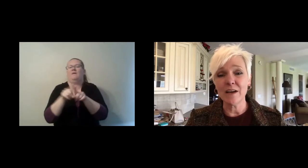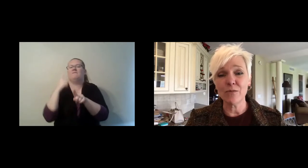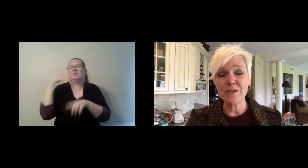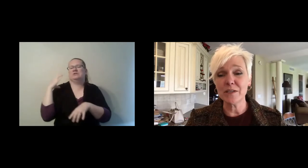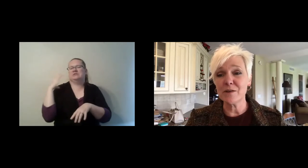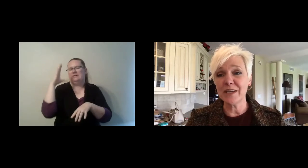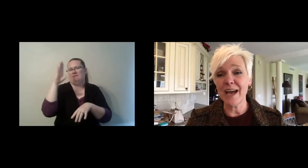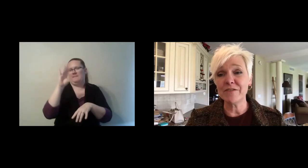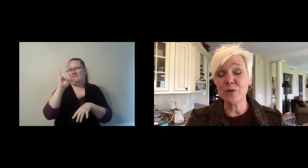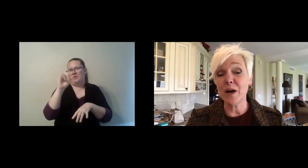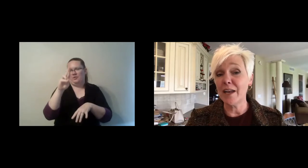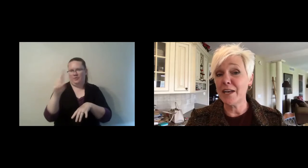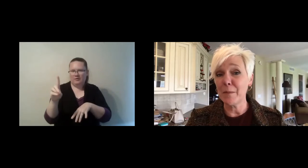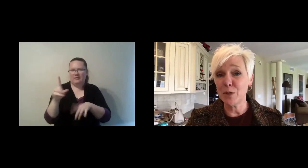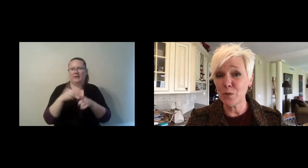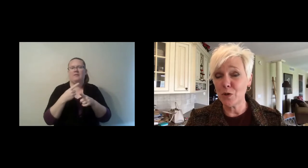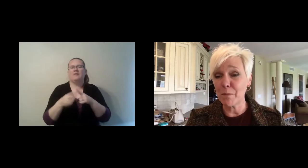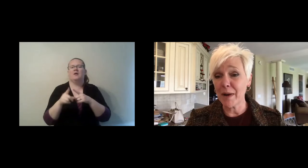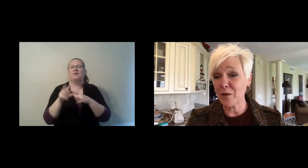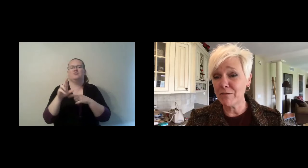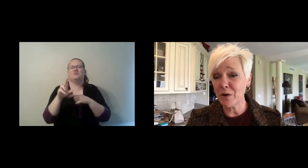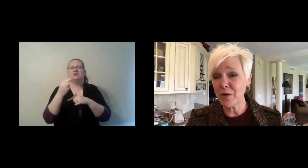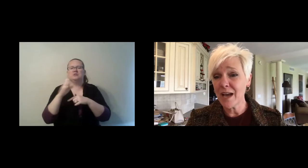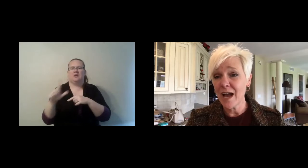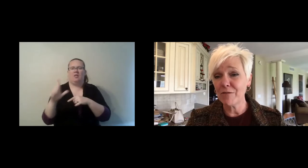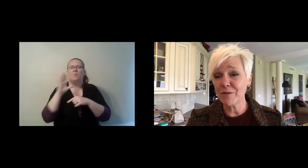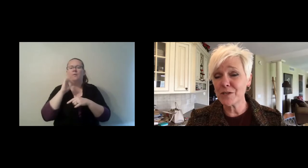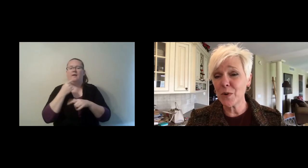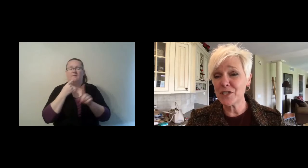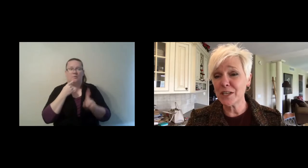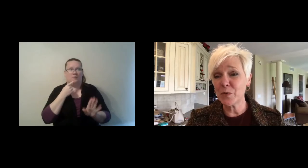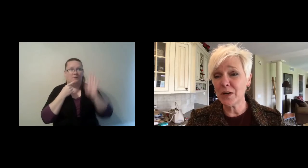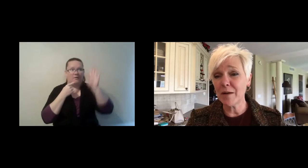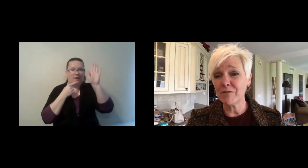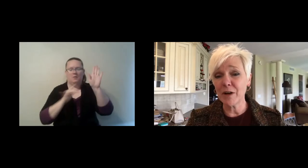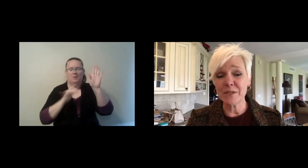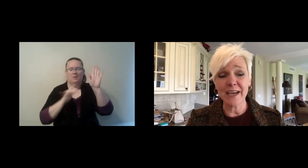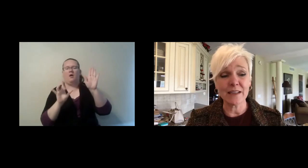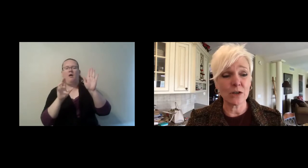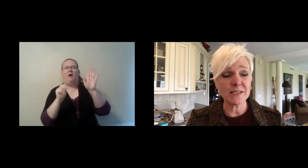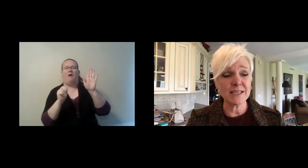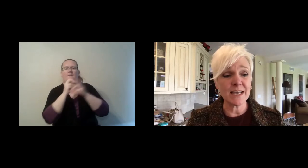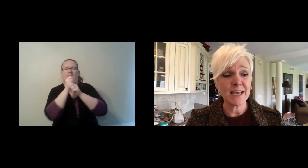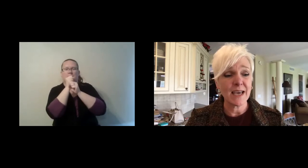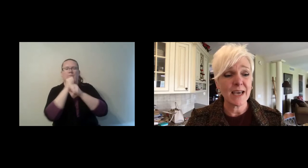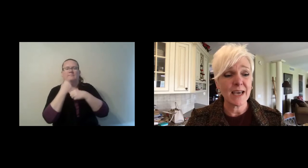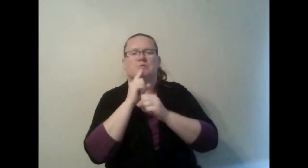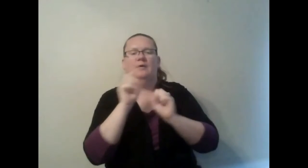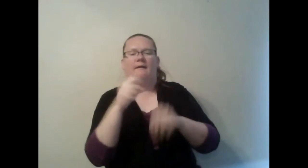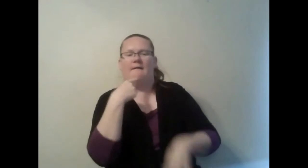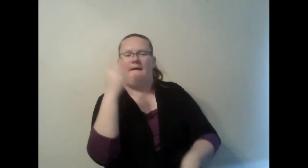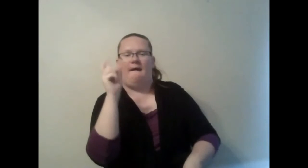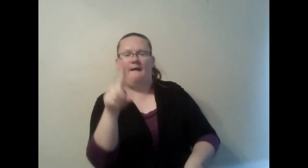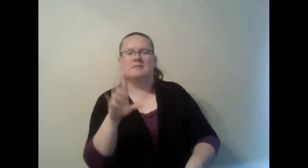And Rachel is going to have to unmute your microphone. Our first question will come from Diane Larson at